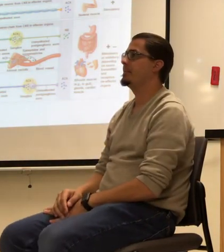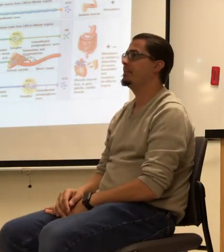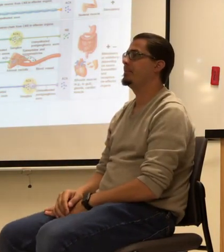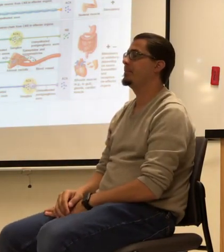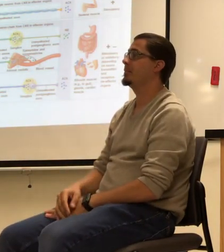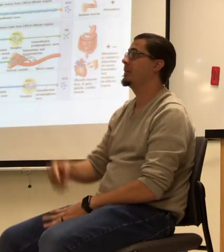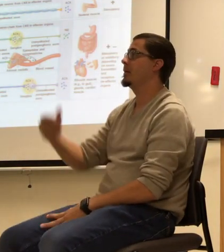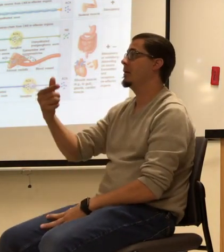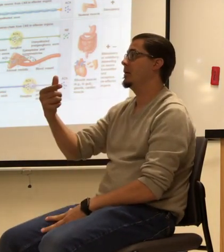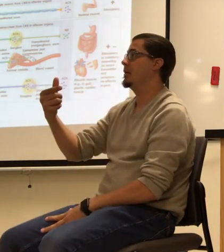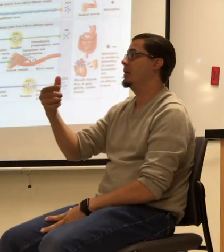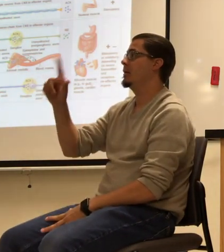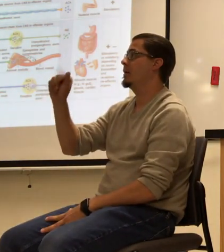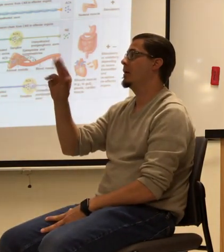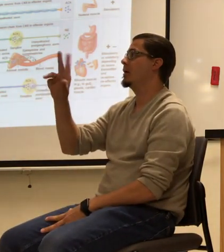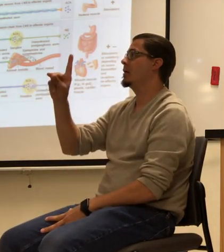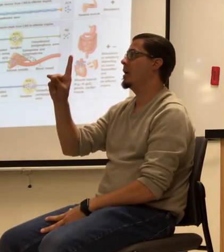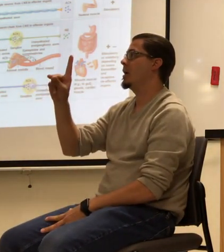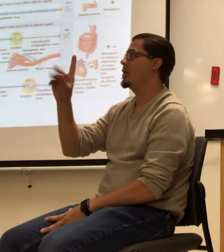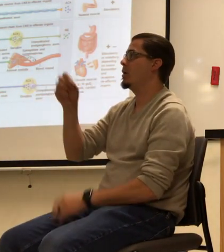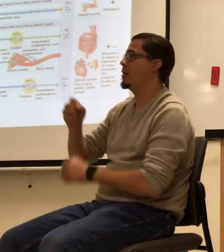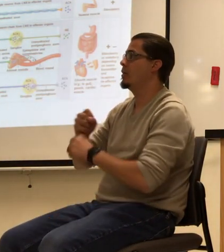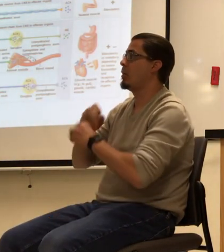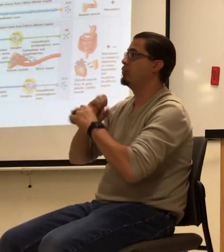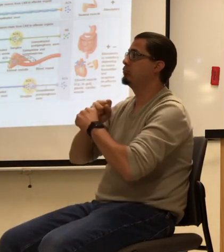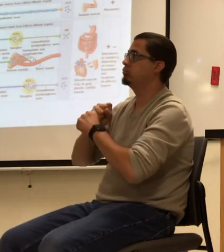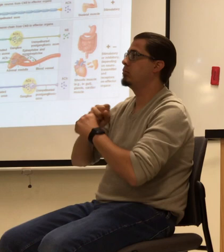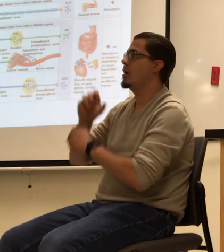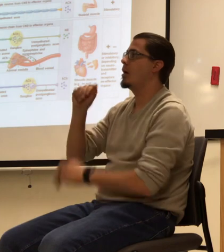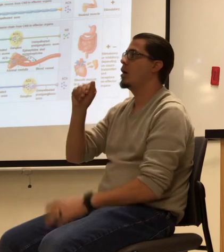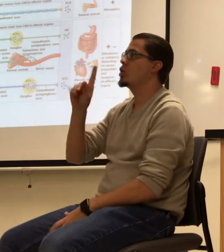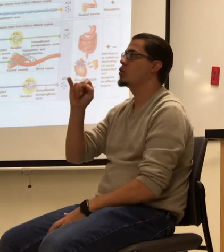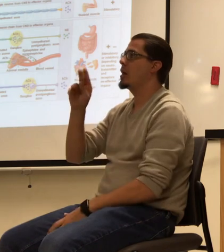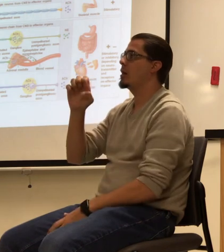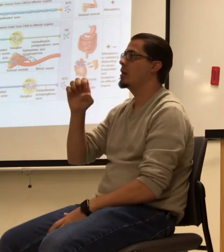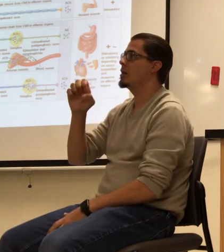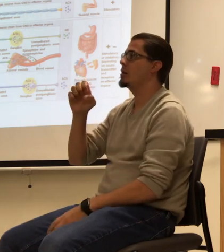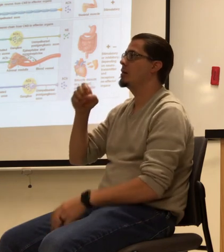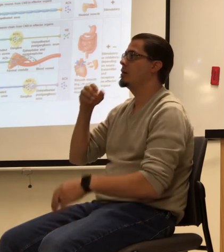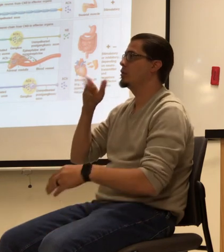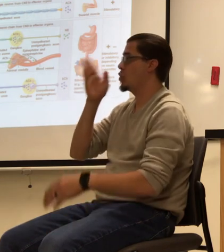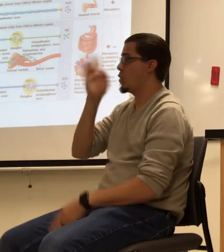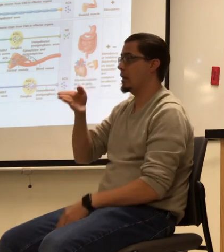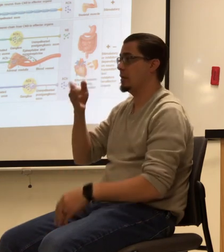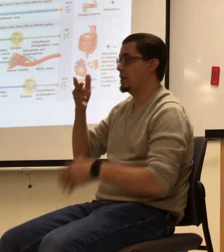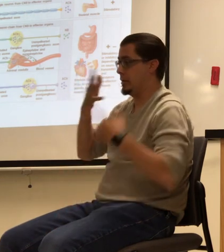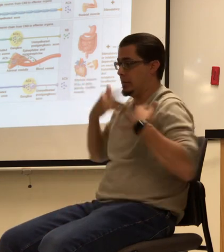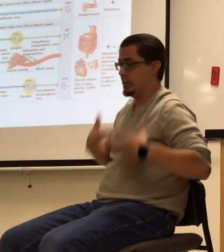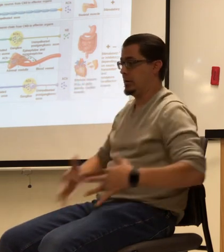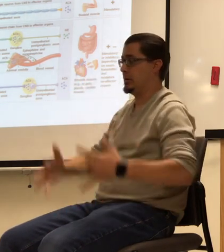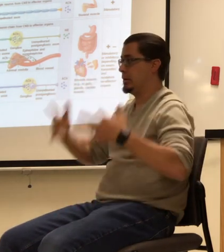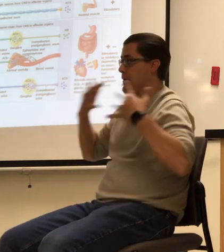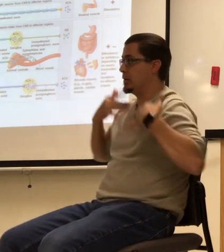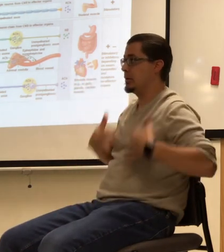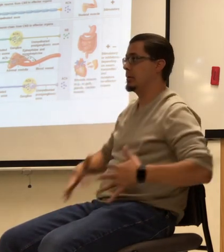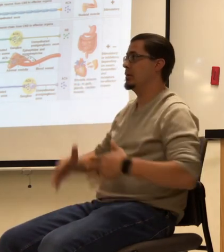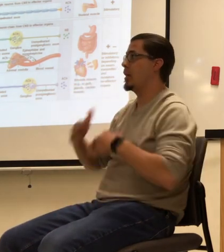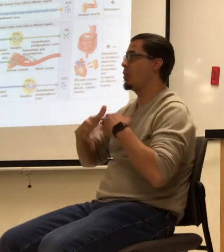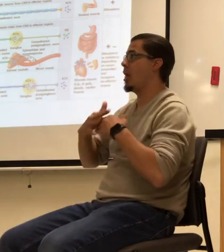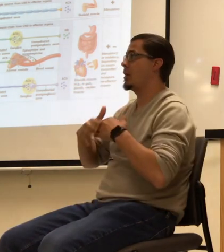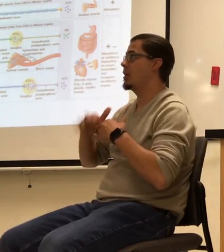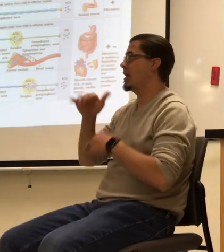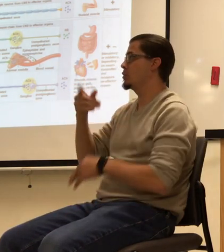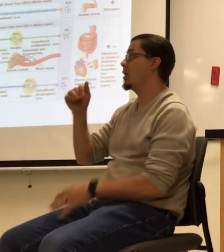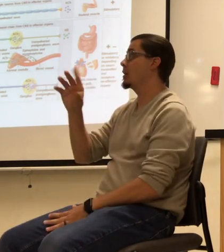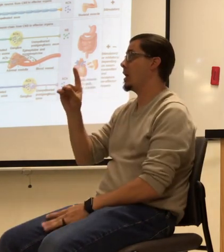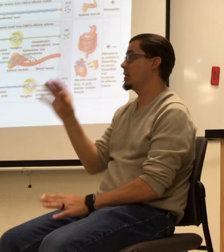And the gland will secrete, it'll pump adrenaline into the bloodstream directly. That's what glands do.